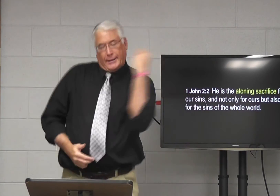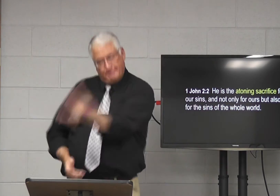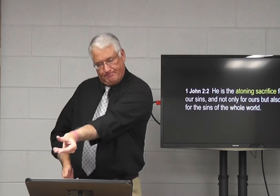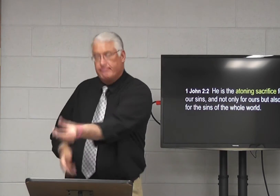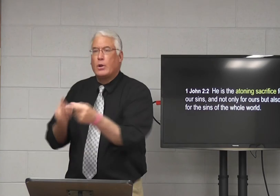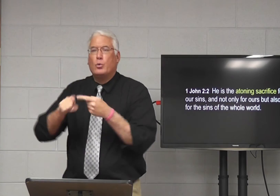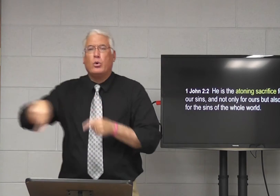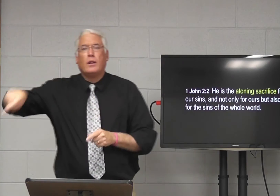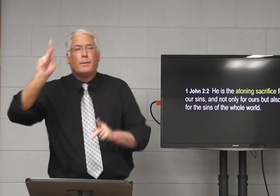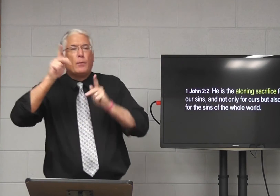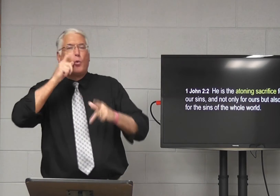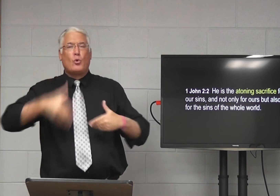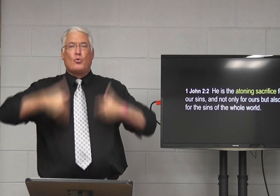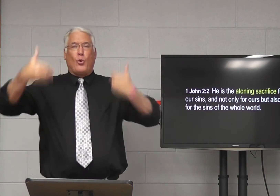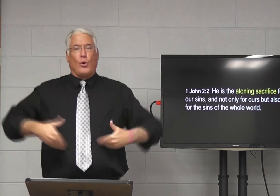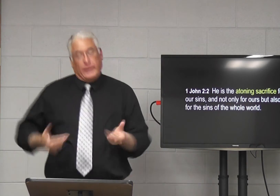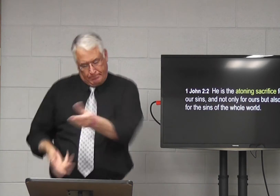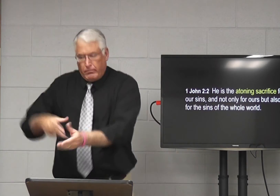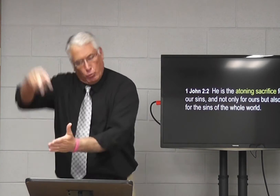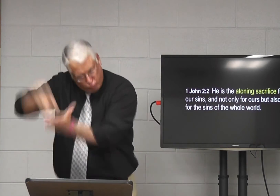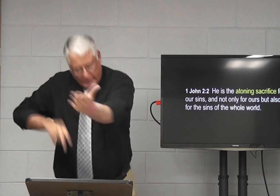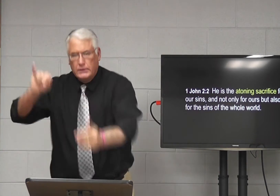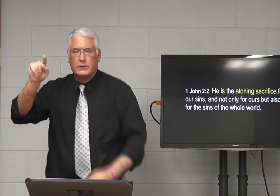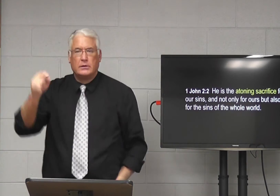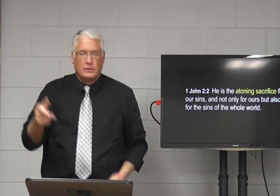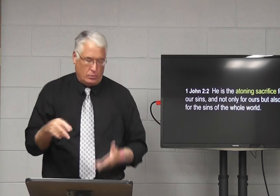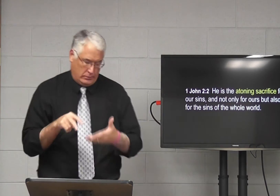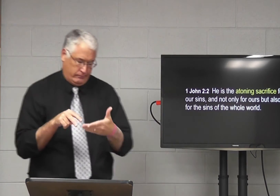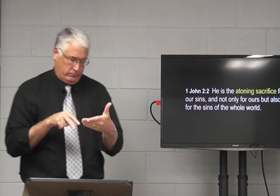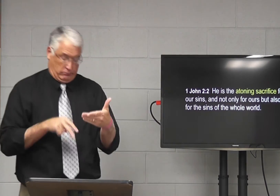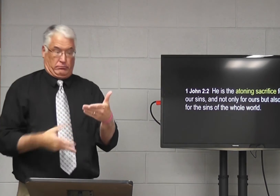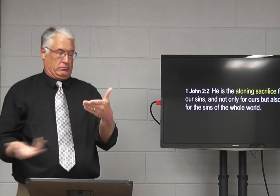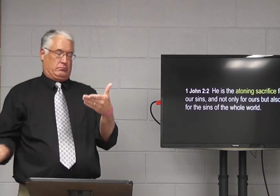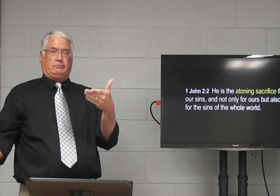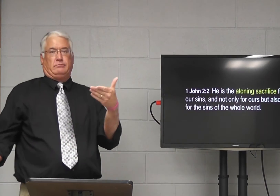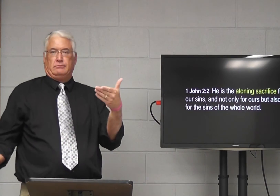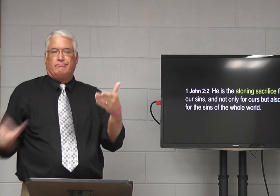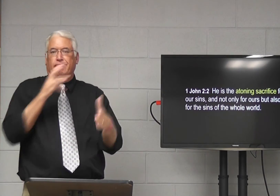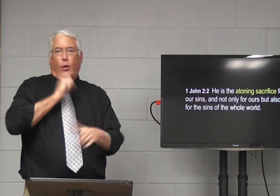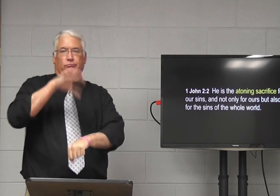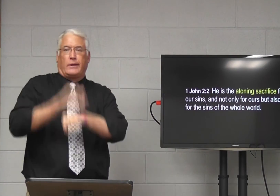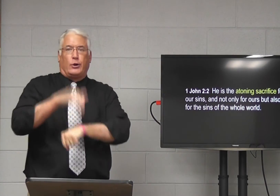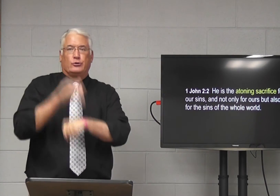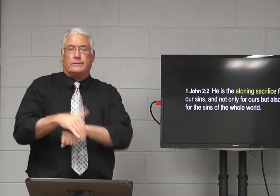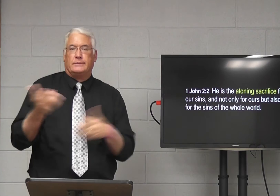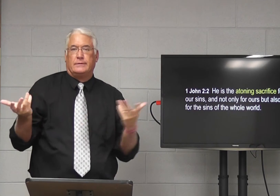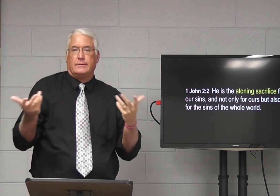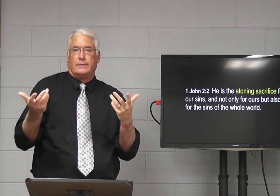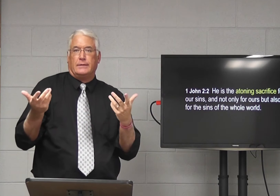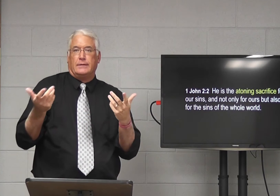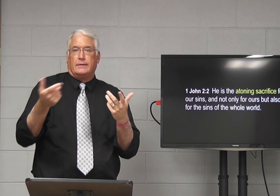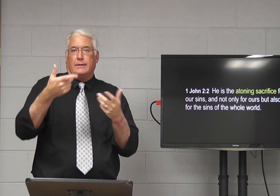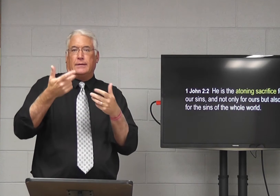today, we give it to the people that are young, read it, and they're like, they can't understand the old